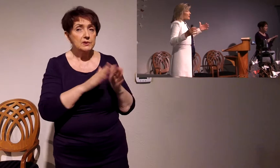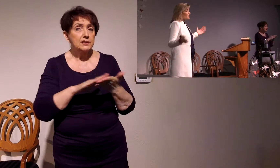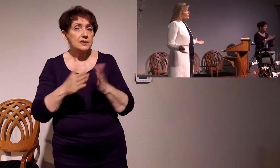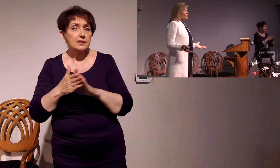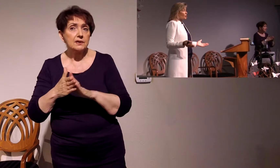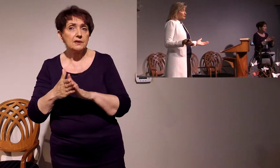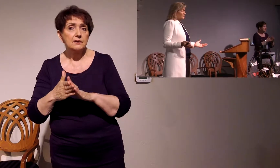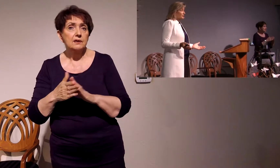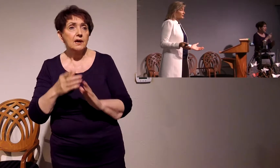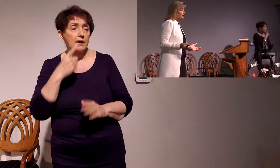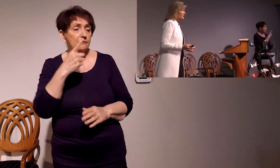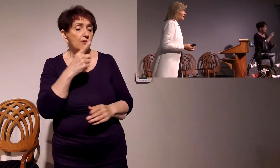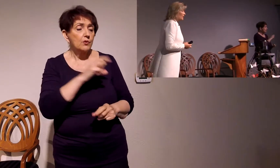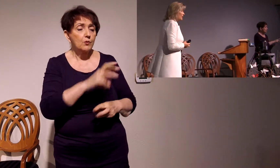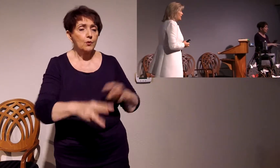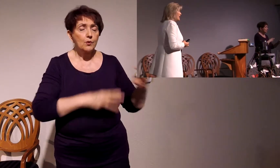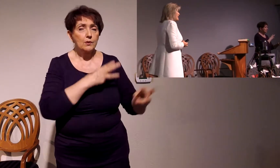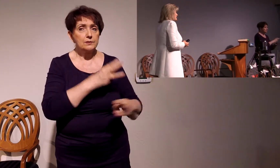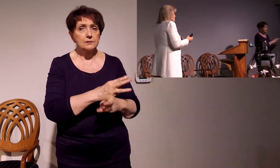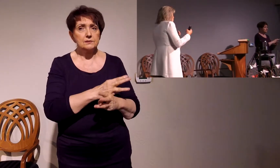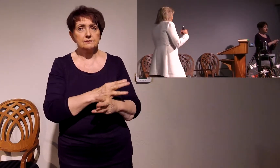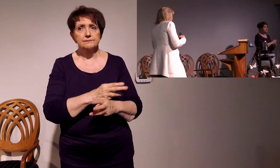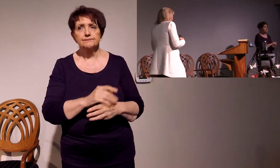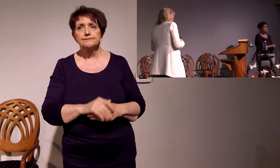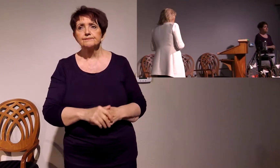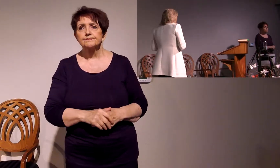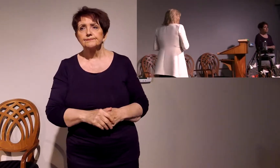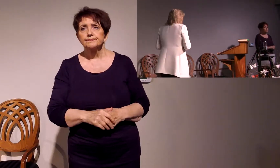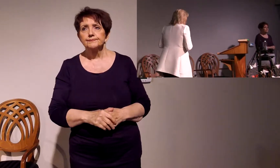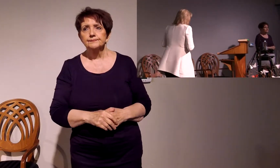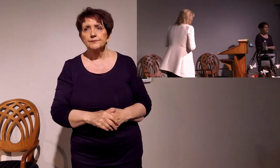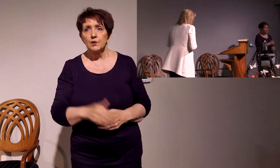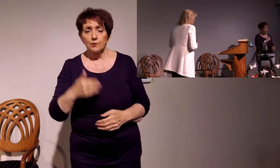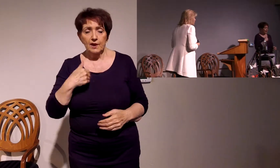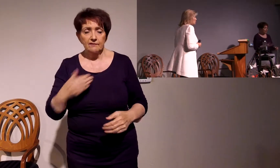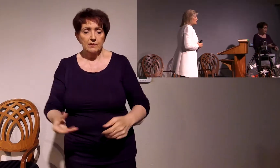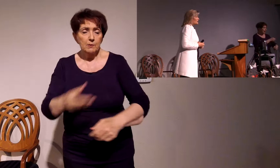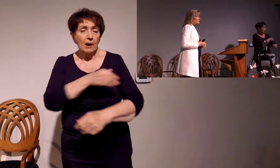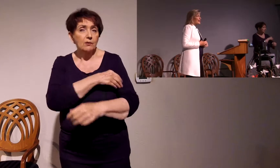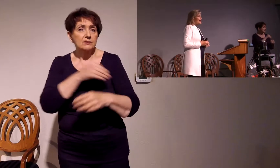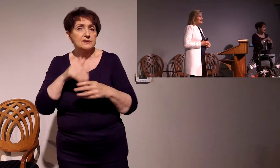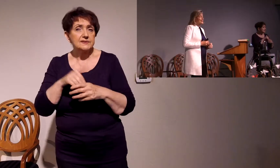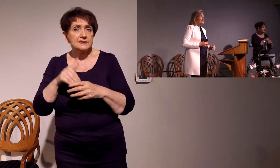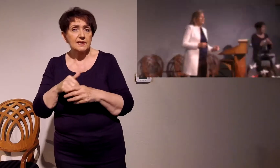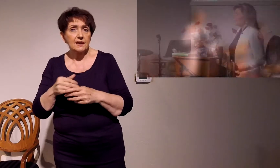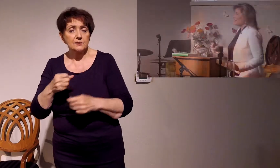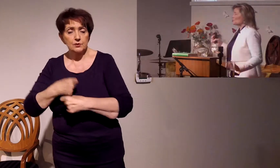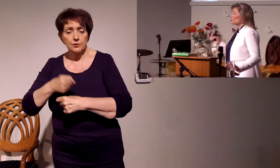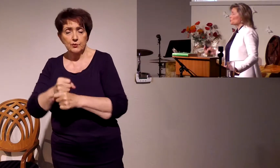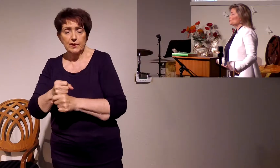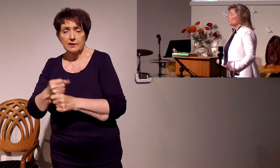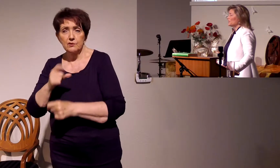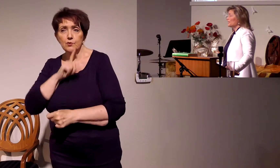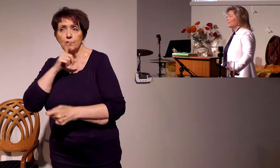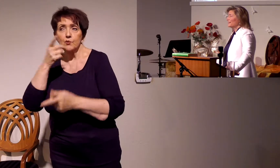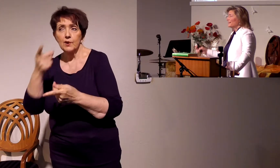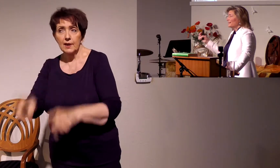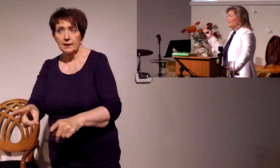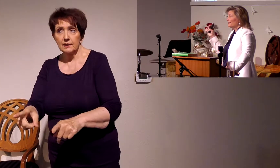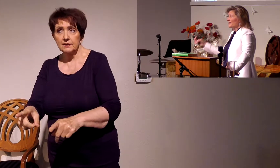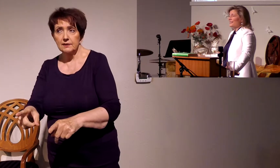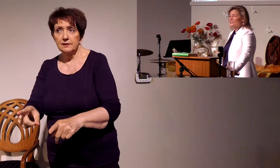for the sake of the world. And we have the power within to create the realities that